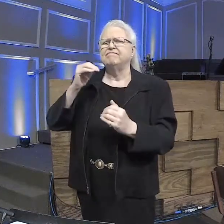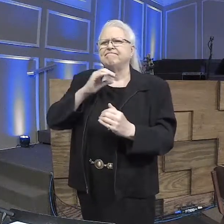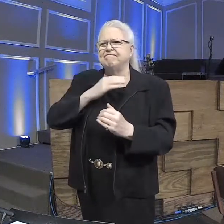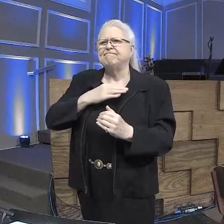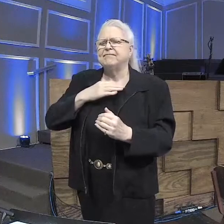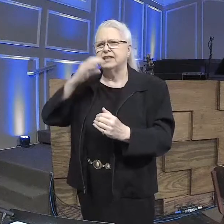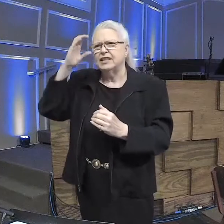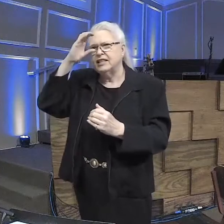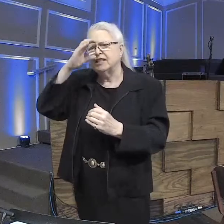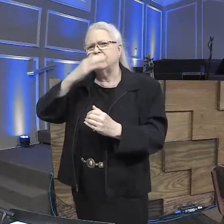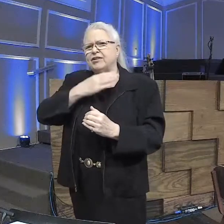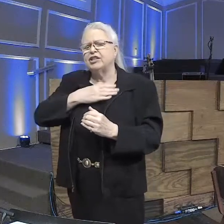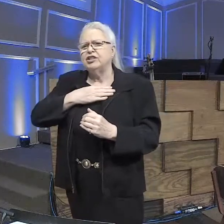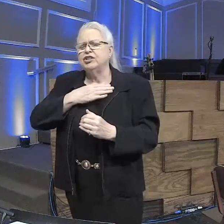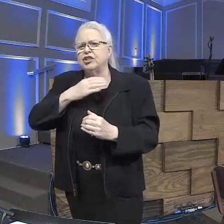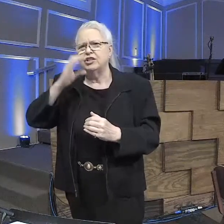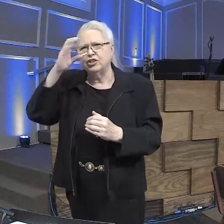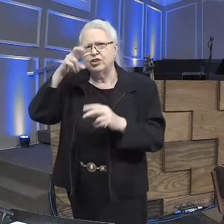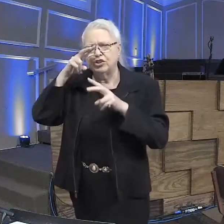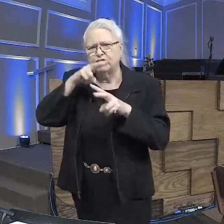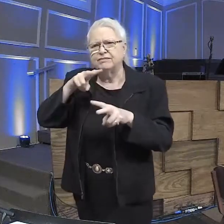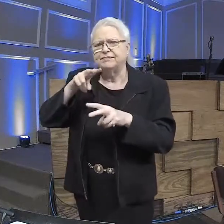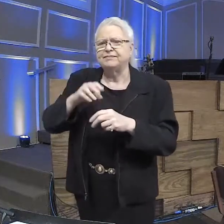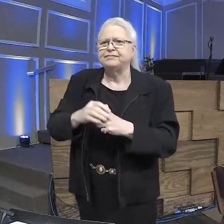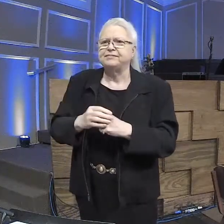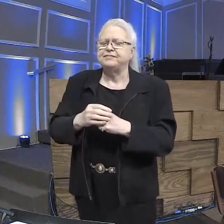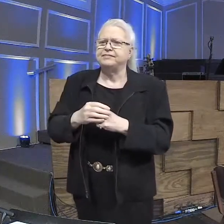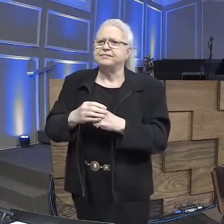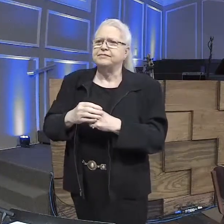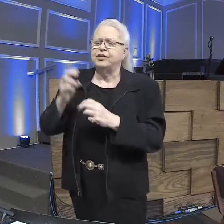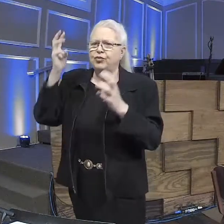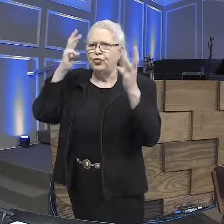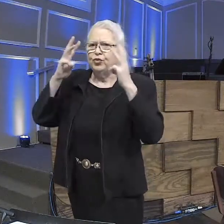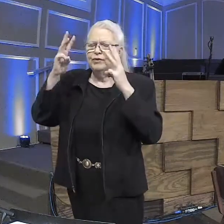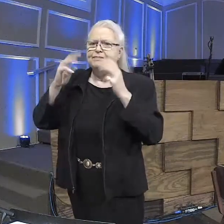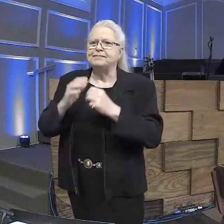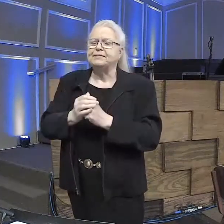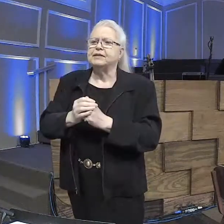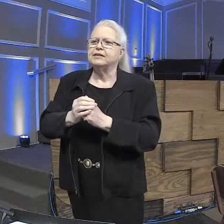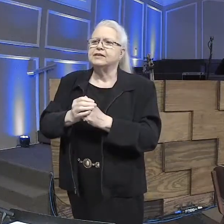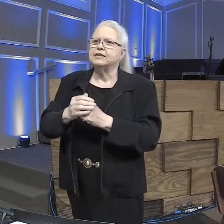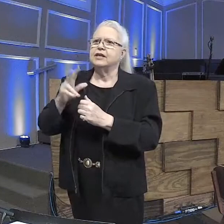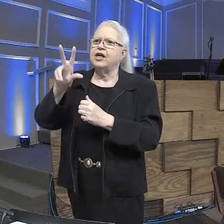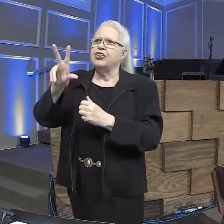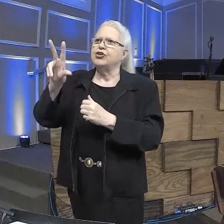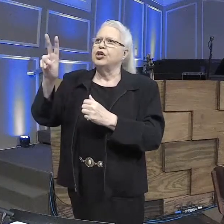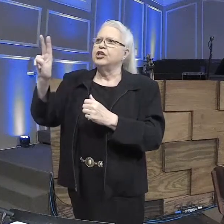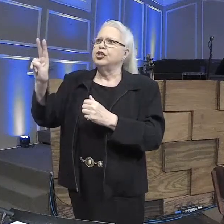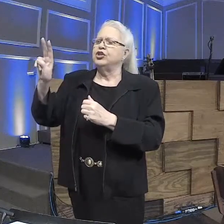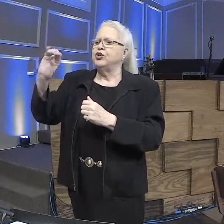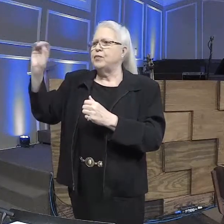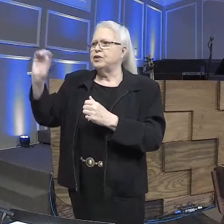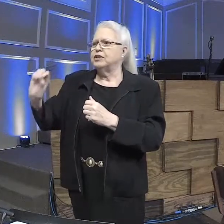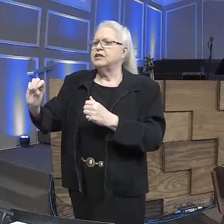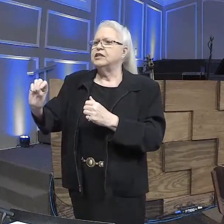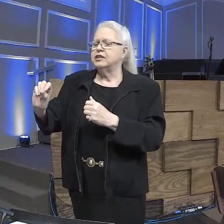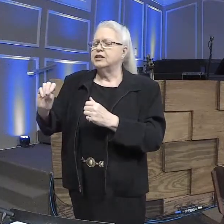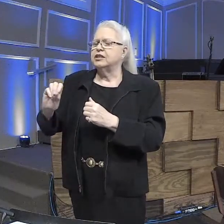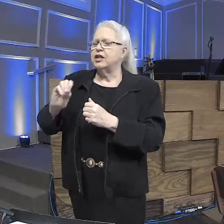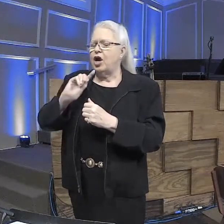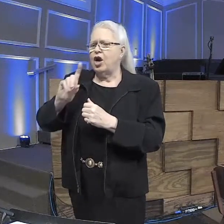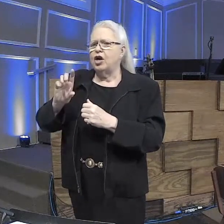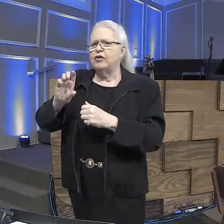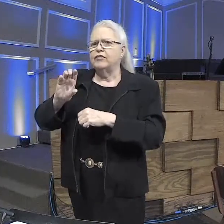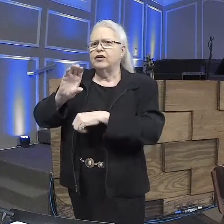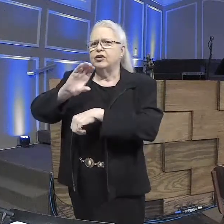ago now, but it was done by the National Research Center that said this: 32% of practicing Christians